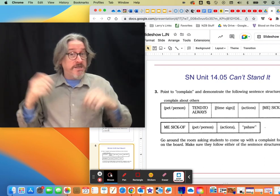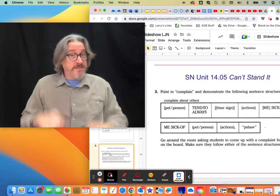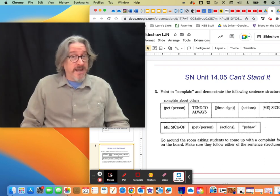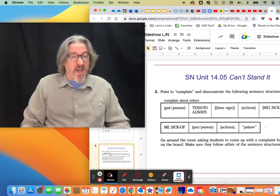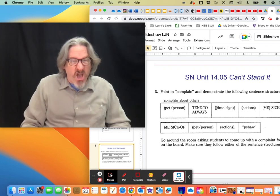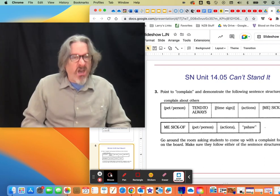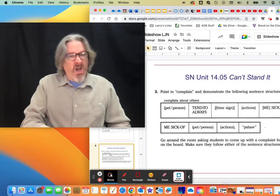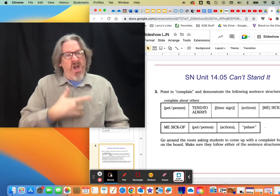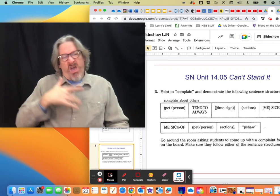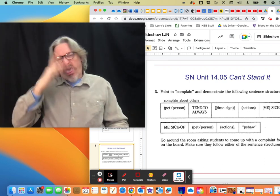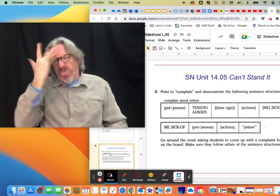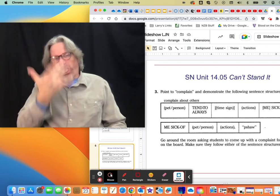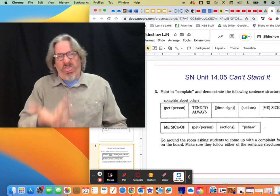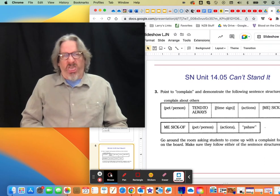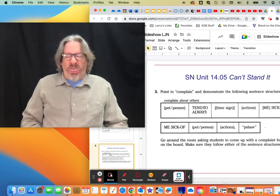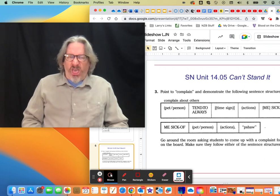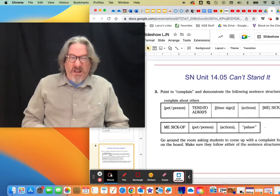is it you want to say?